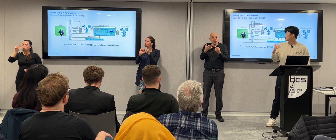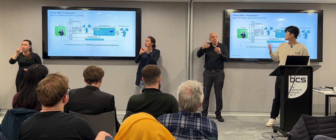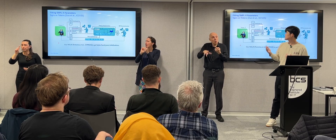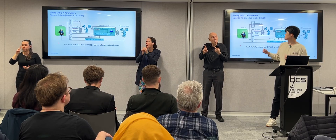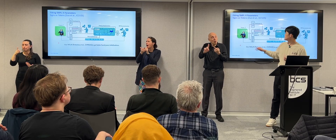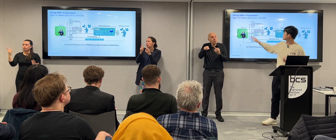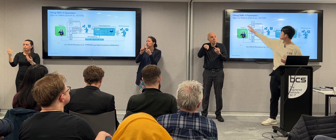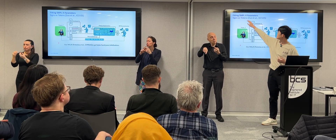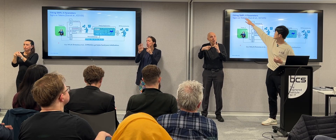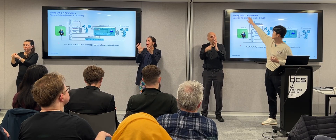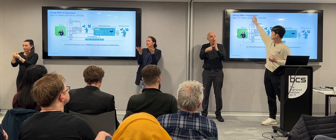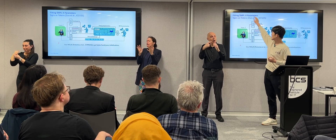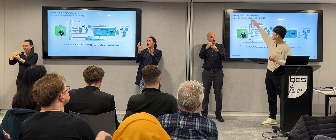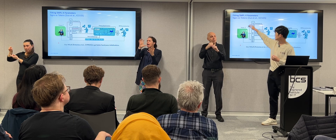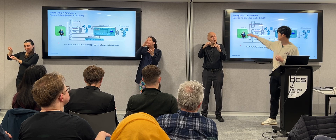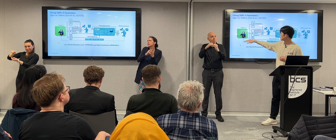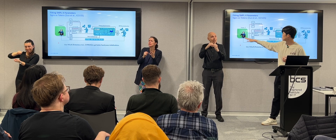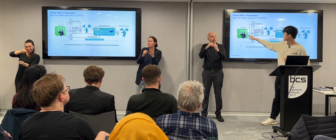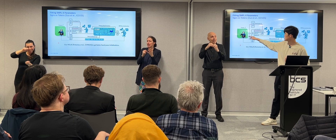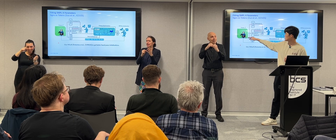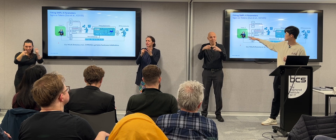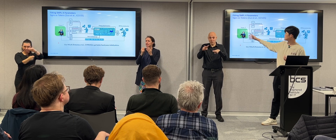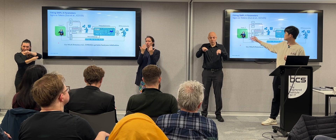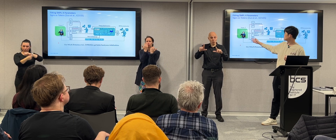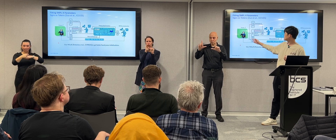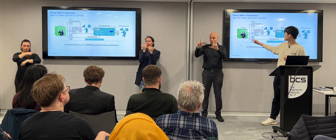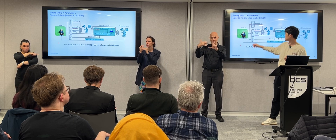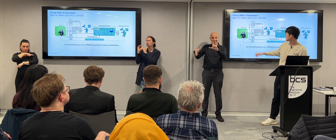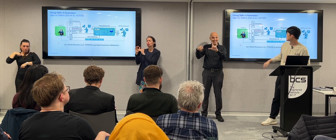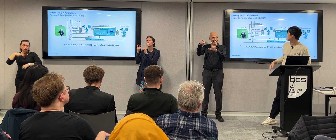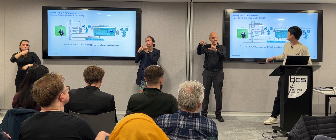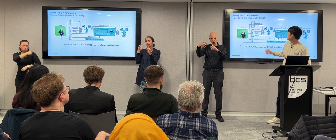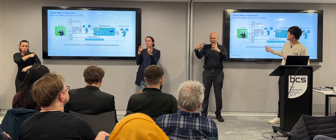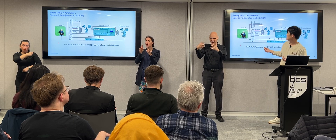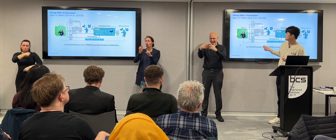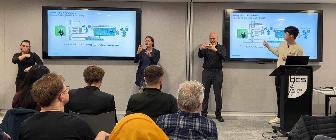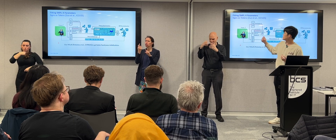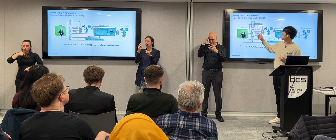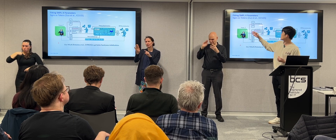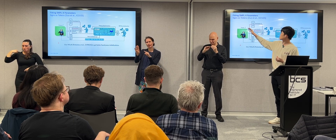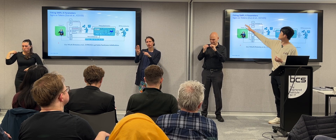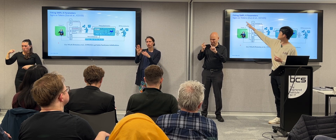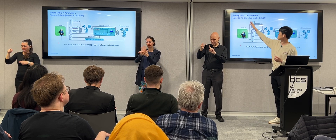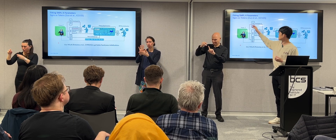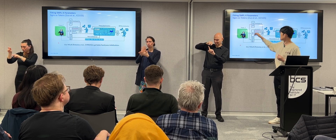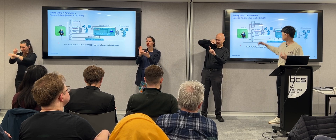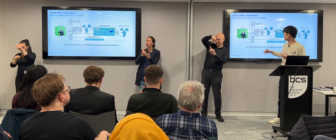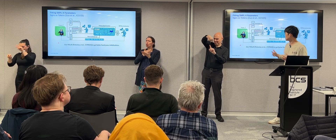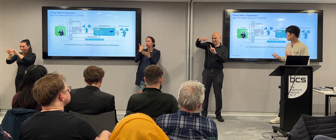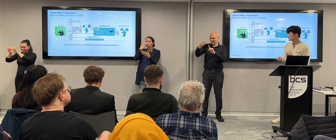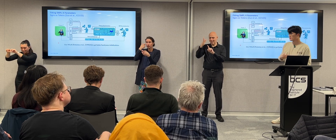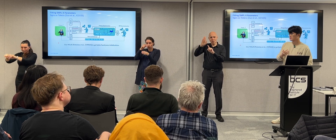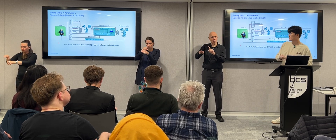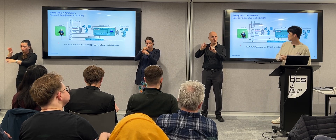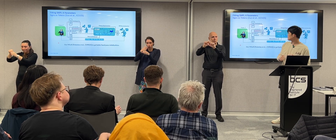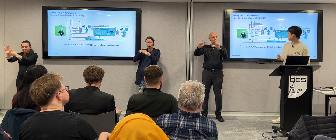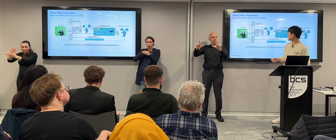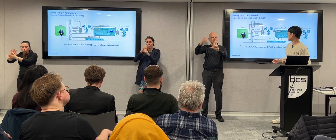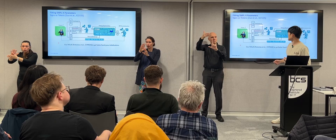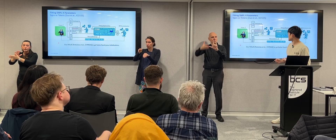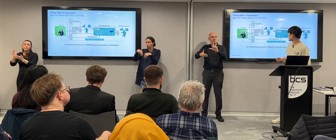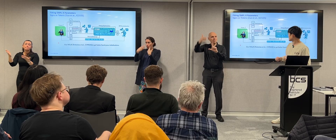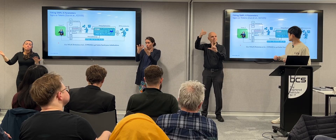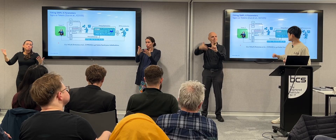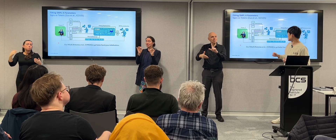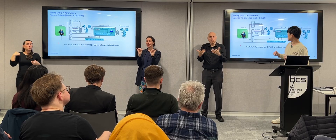to estimate those parameters from the RGB videos. And in our recent work, we propose a scalable